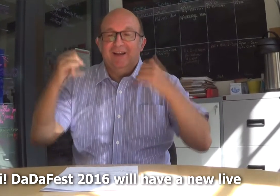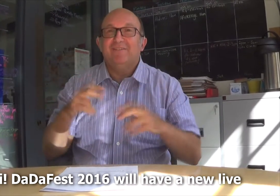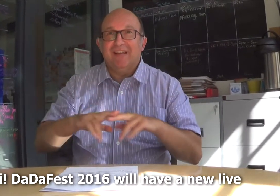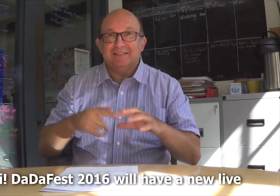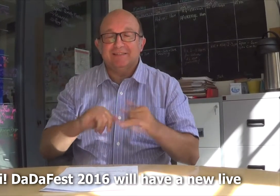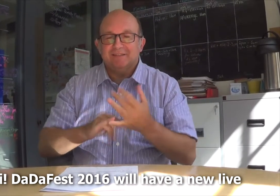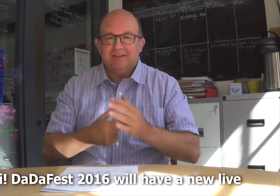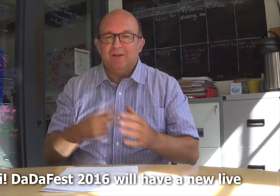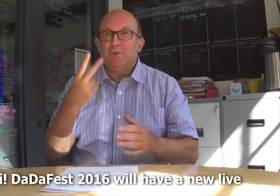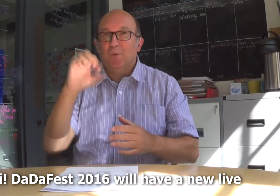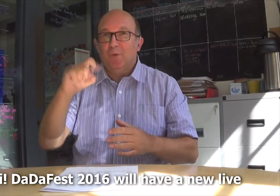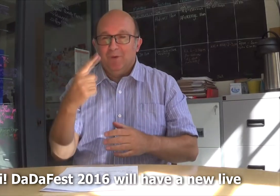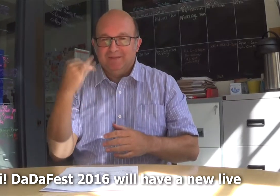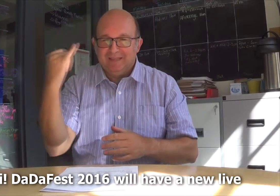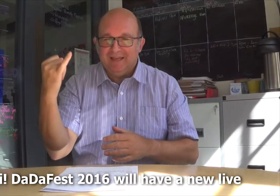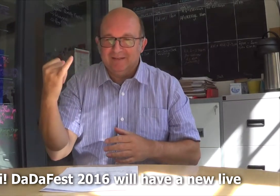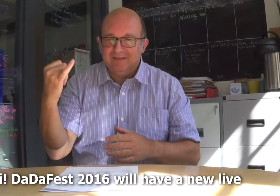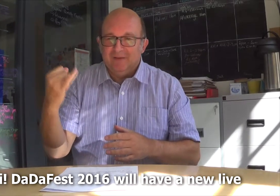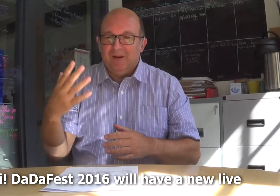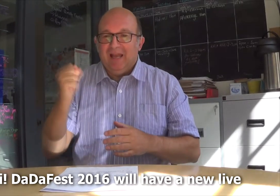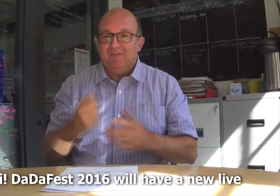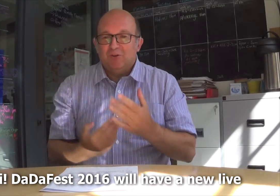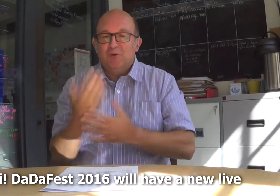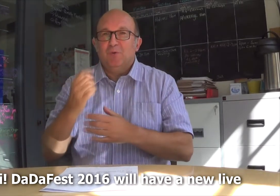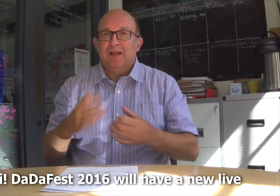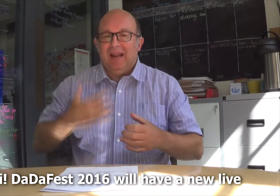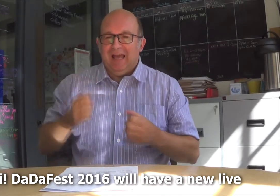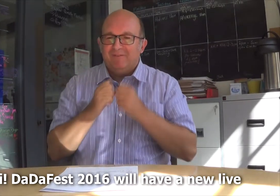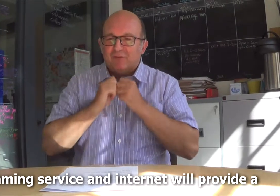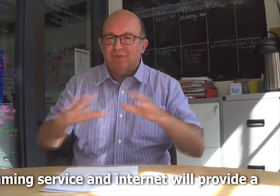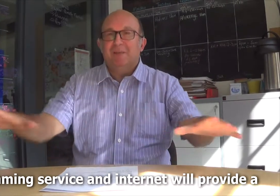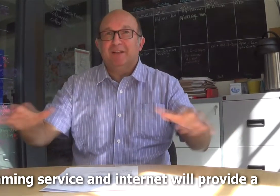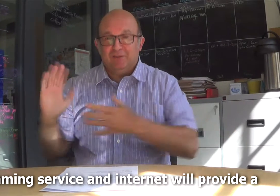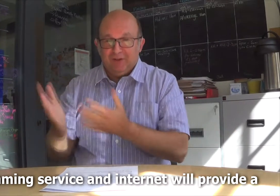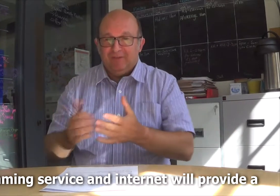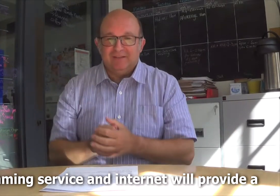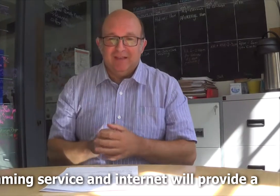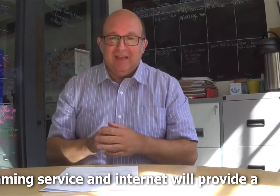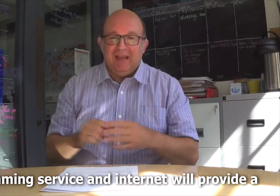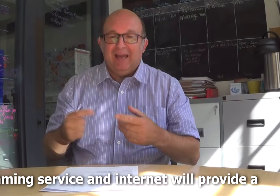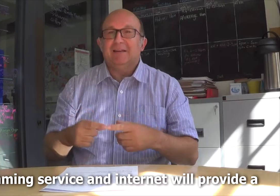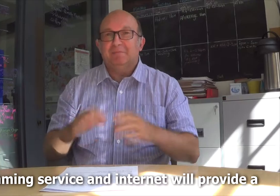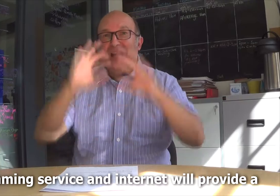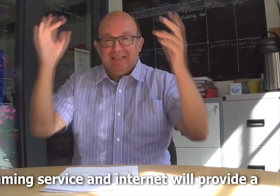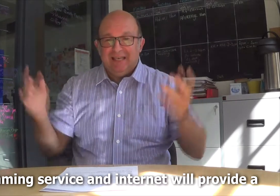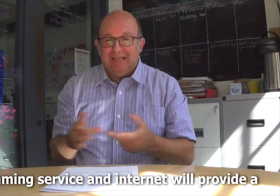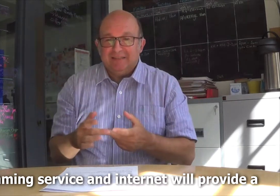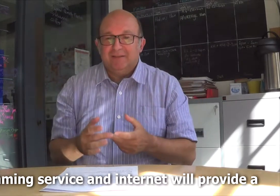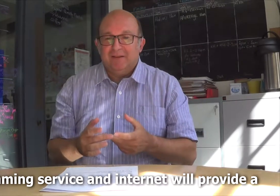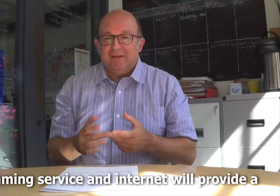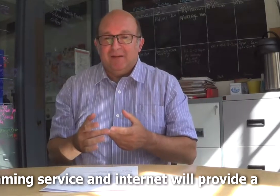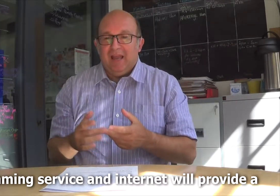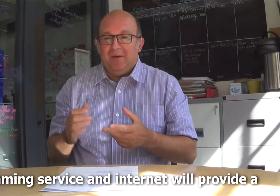Alright. DaDaFest 2016 will have a new live streaming service and